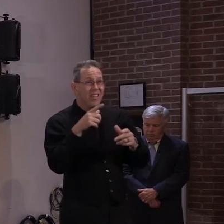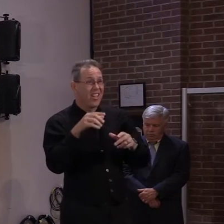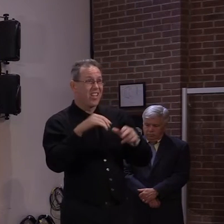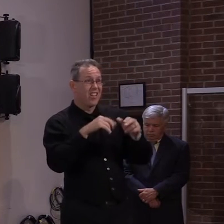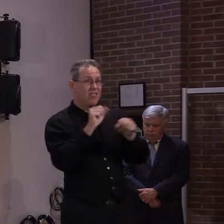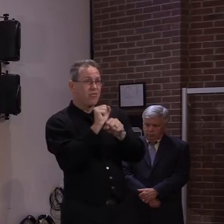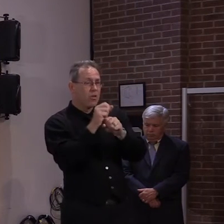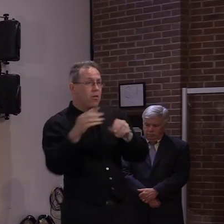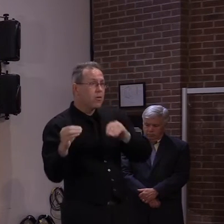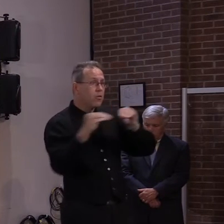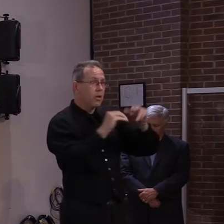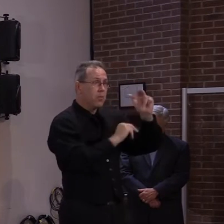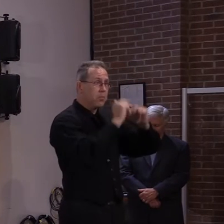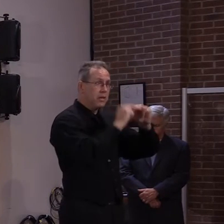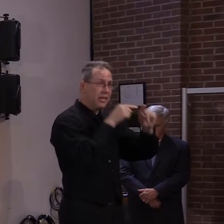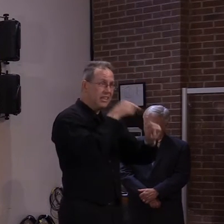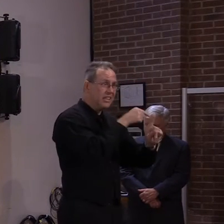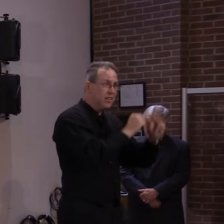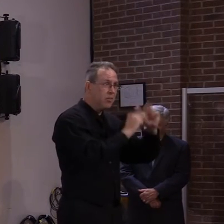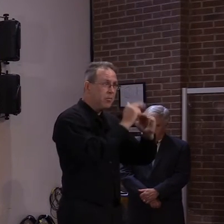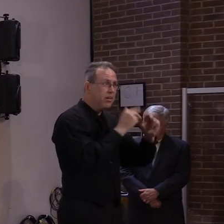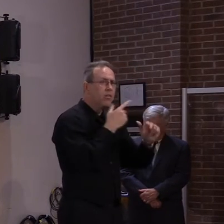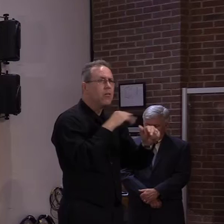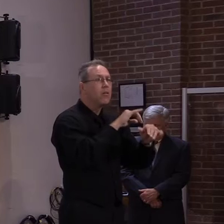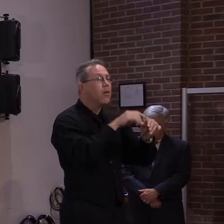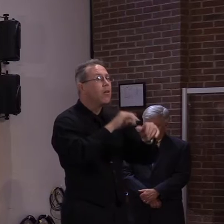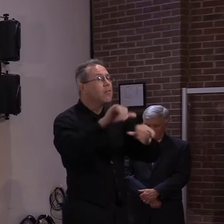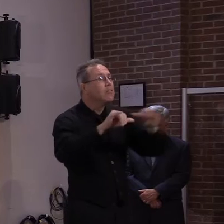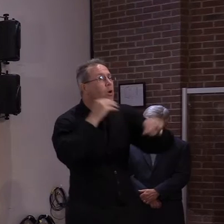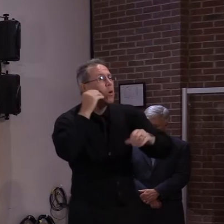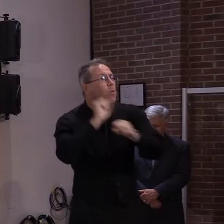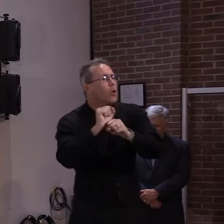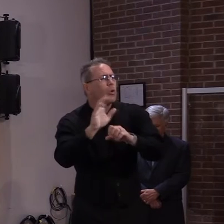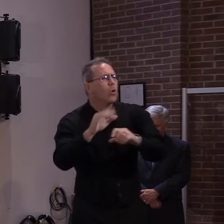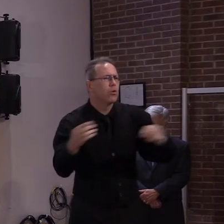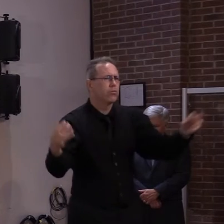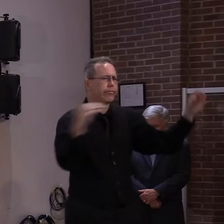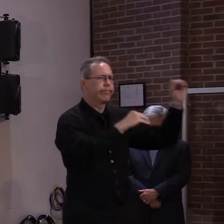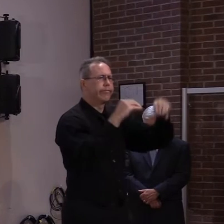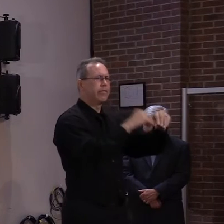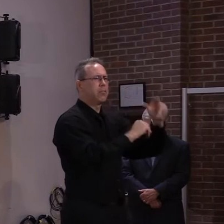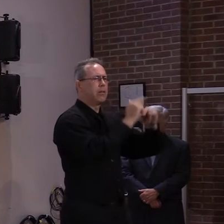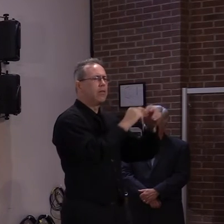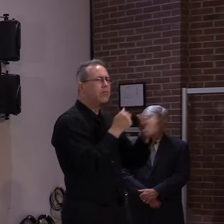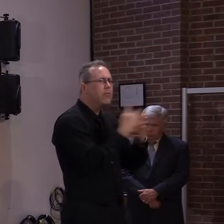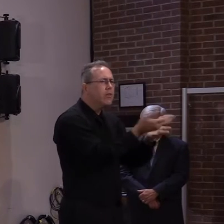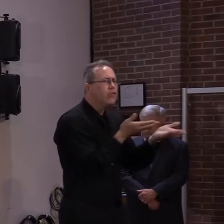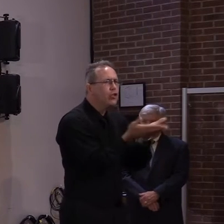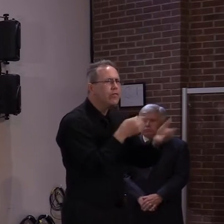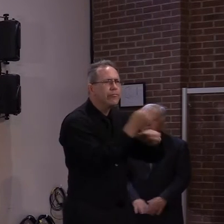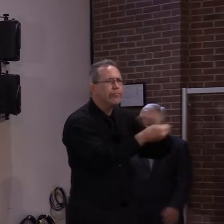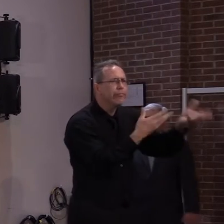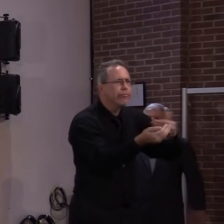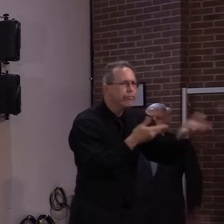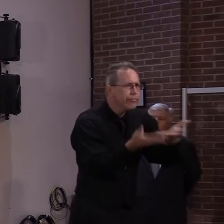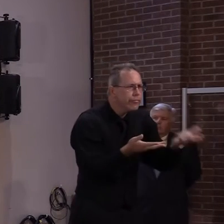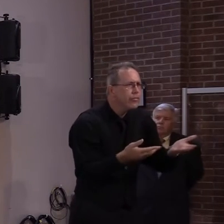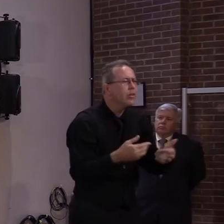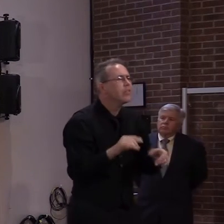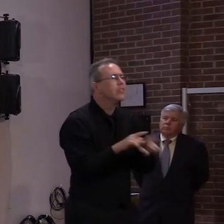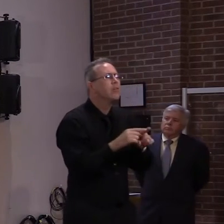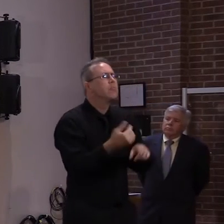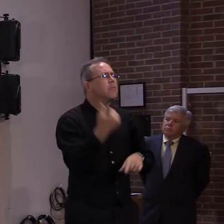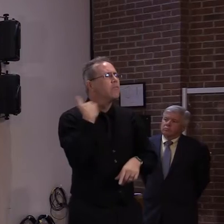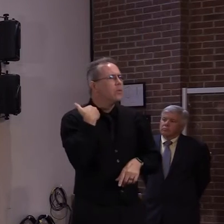to the work they did for the Department of Labor. But for us, they were the ones who built the PUA system on the Salesforce